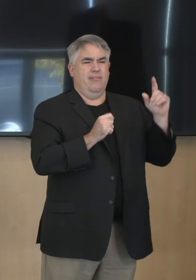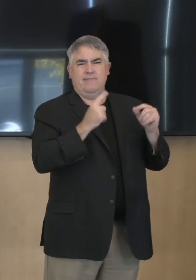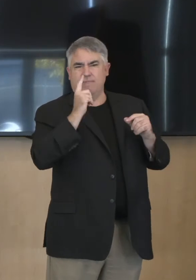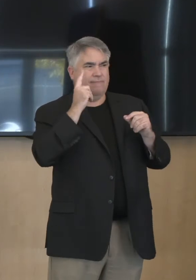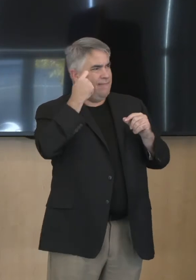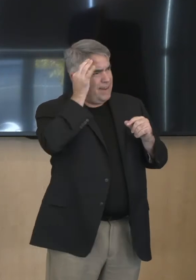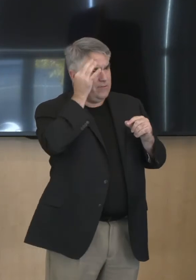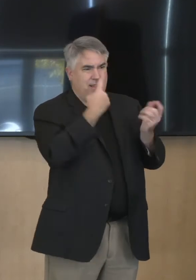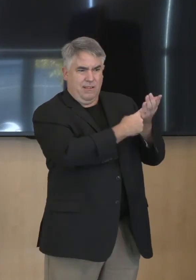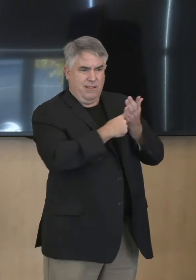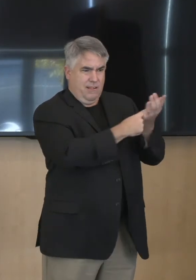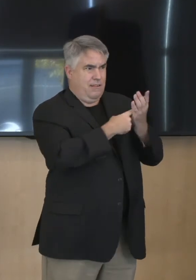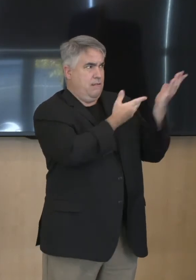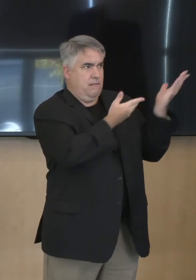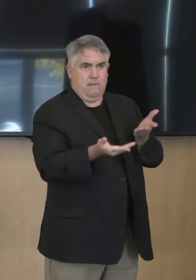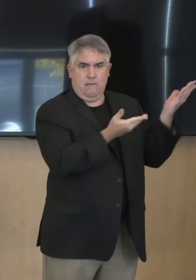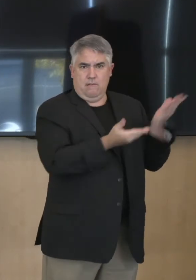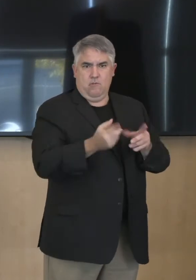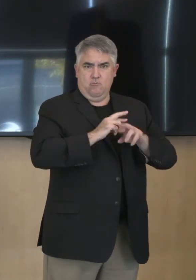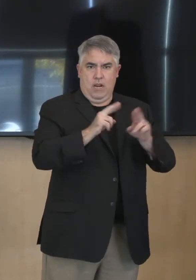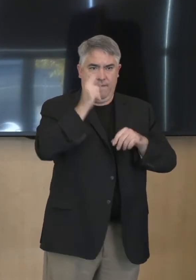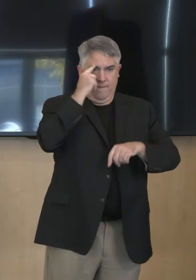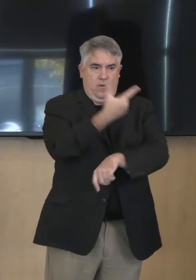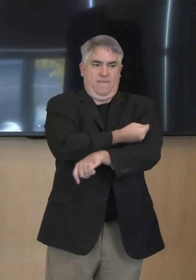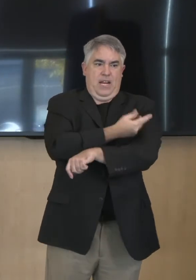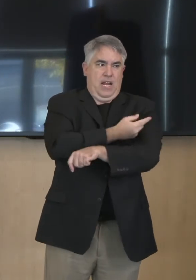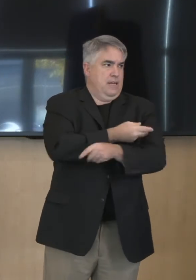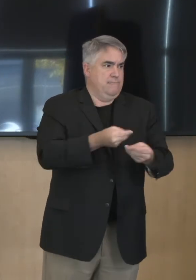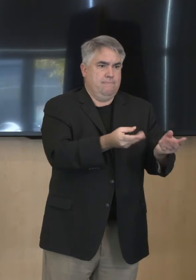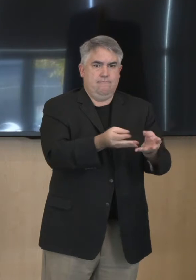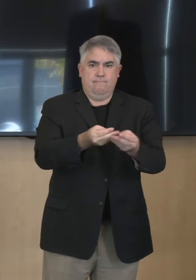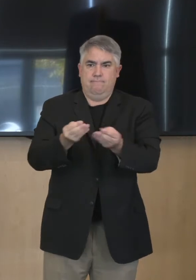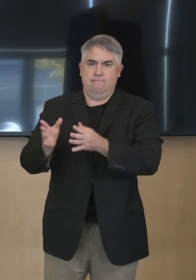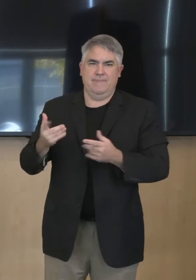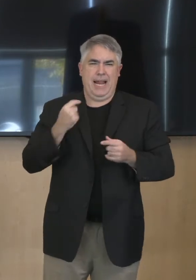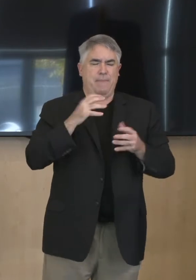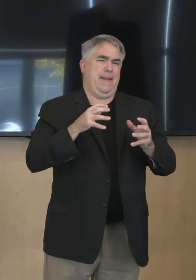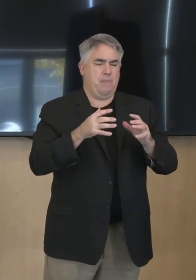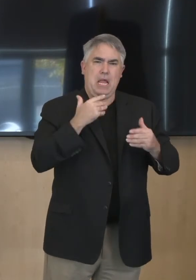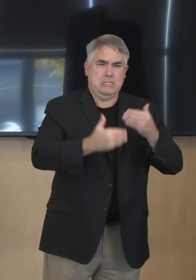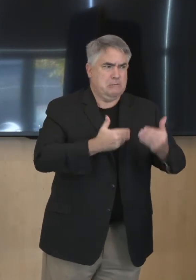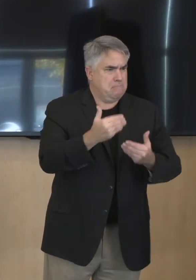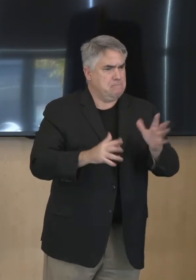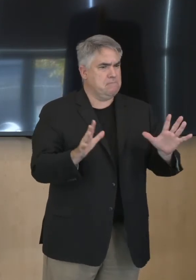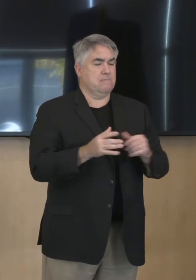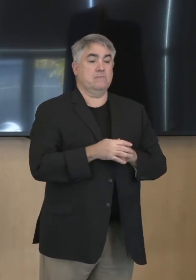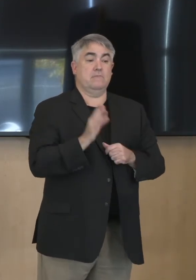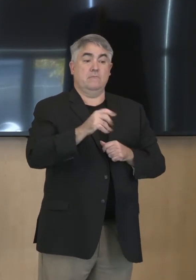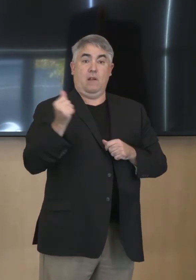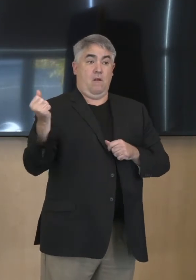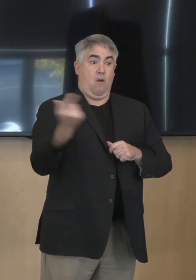ensure adequate distribution of the vaccines. Invariably, it is going to be a bumpy path. It will be some bumps in the road as we